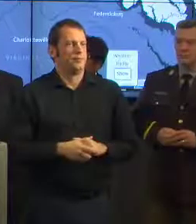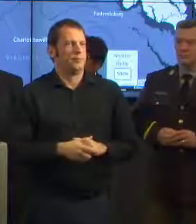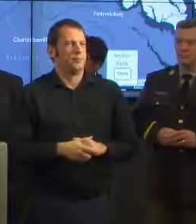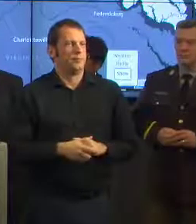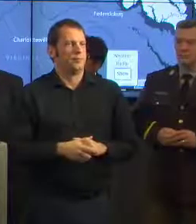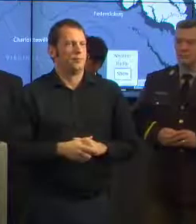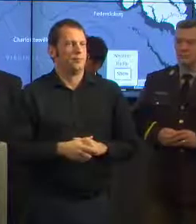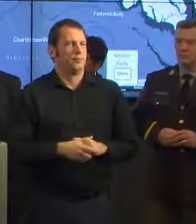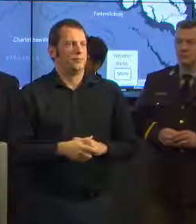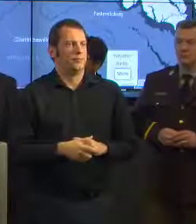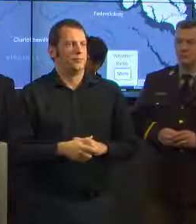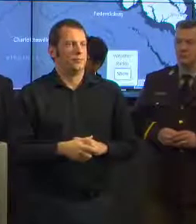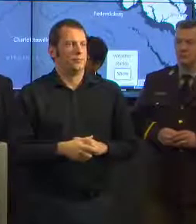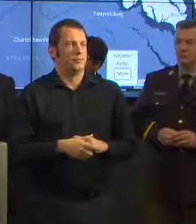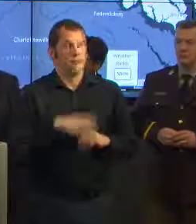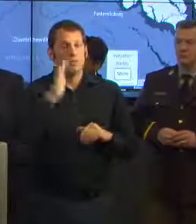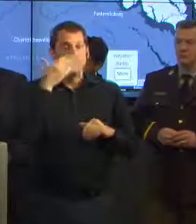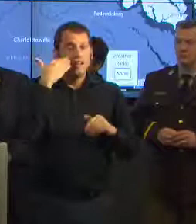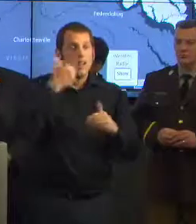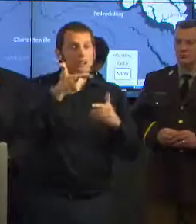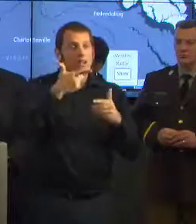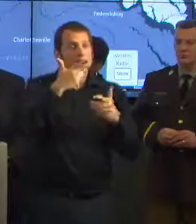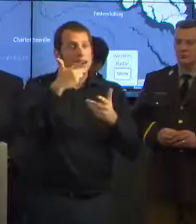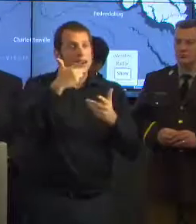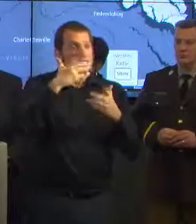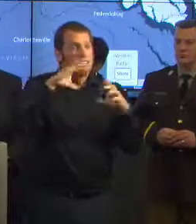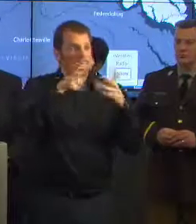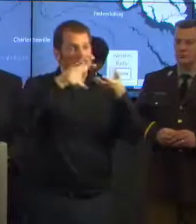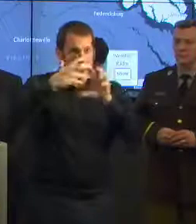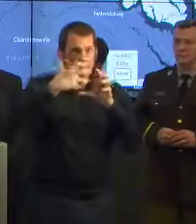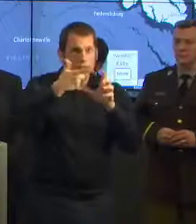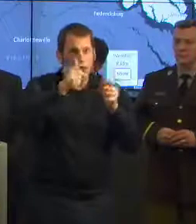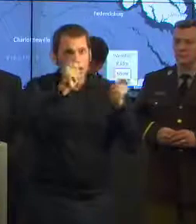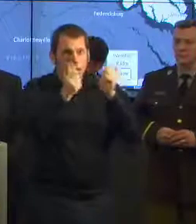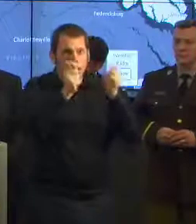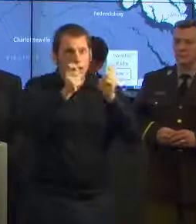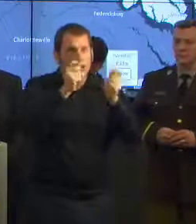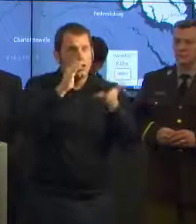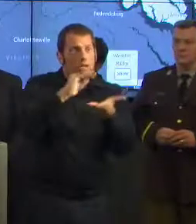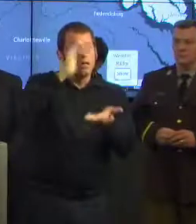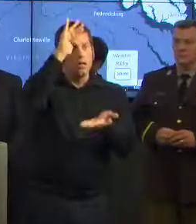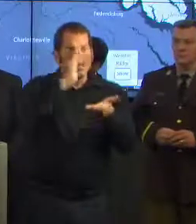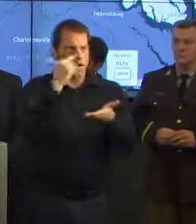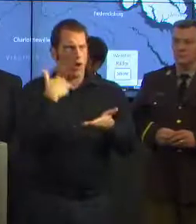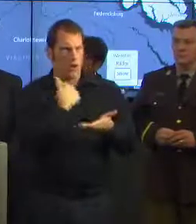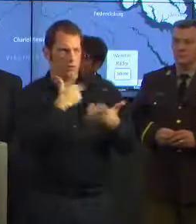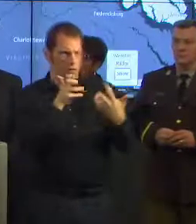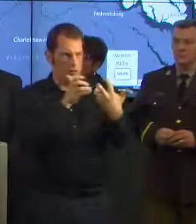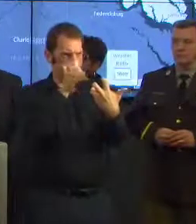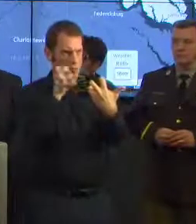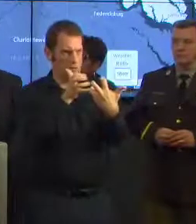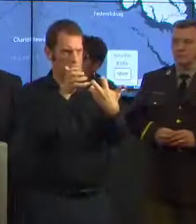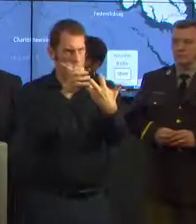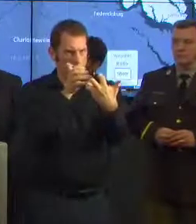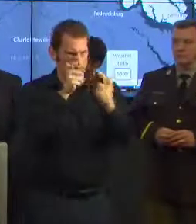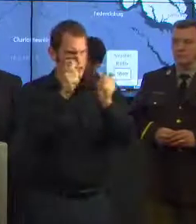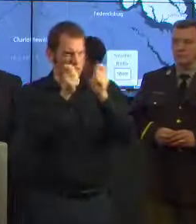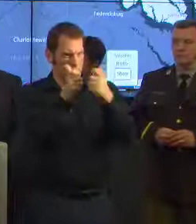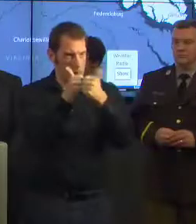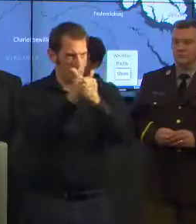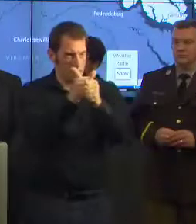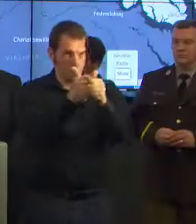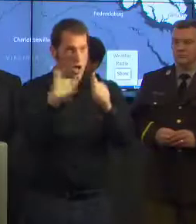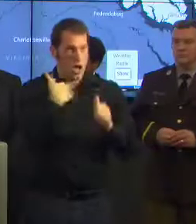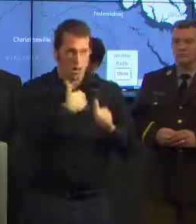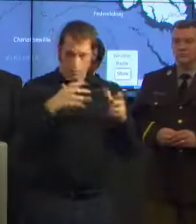it. And we cannot do it alone. It will take everyone from the federal, state, and local